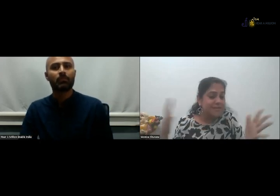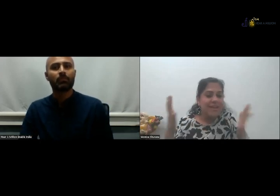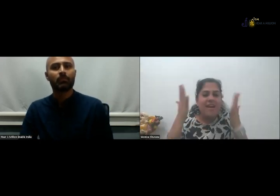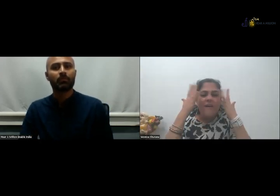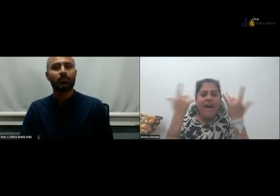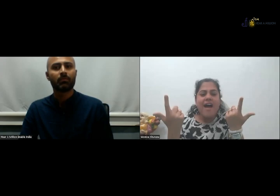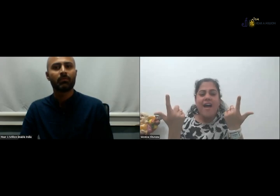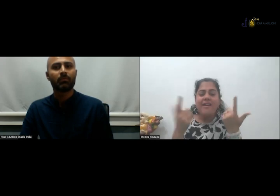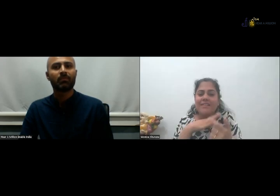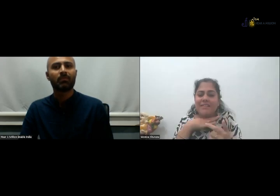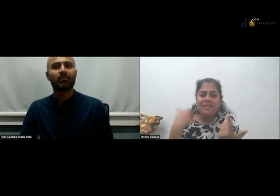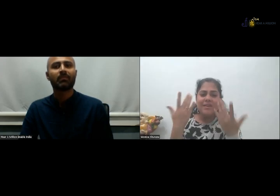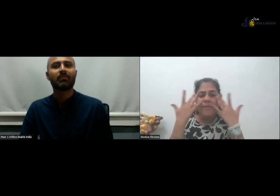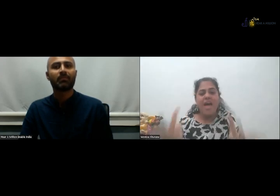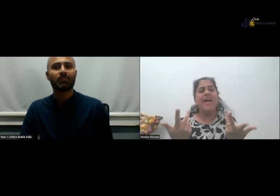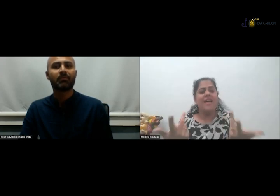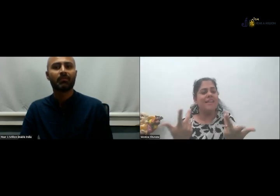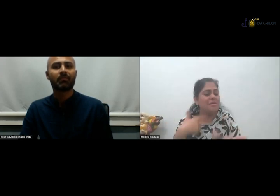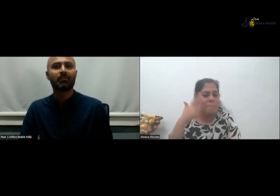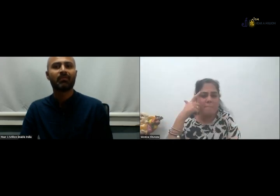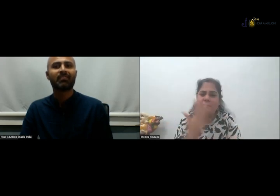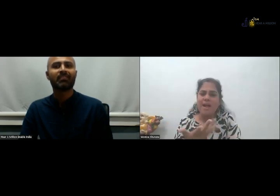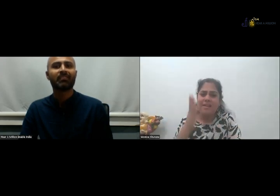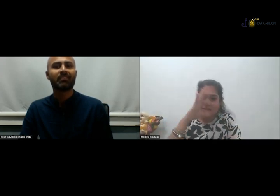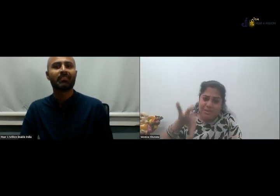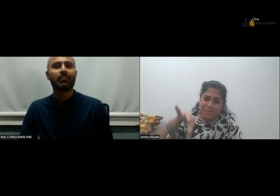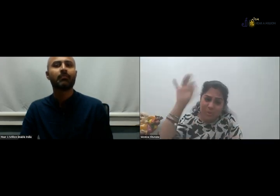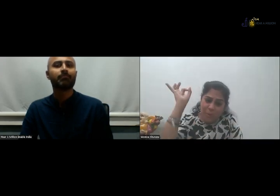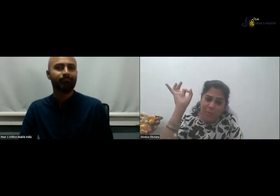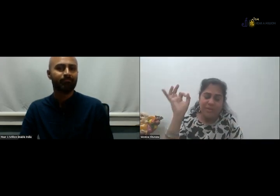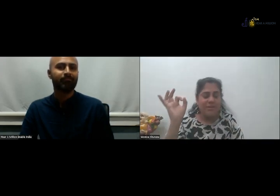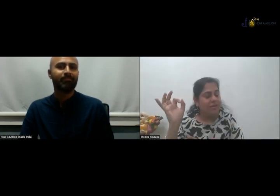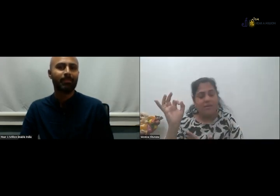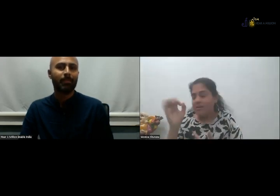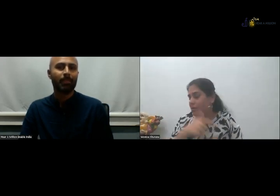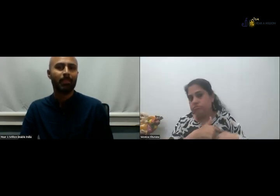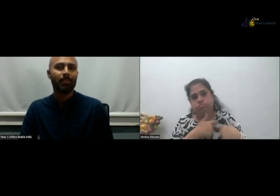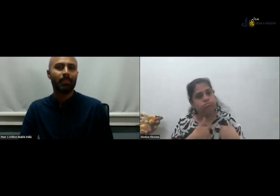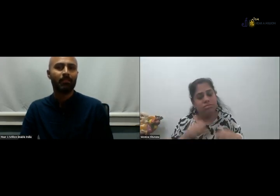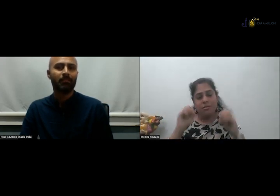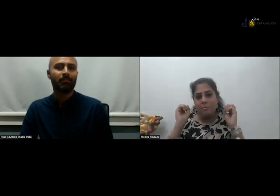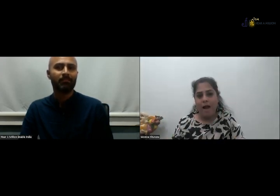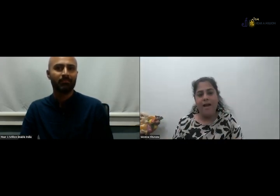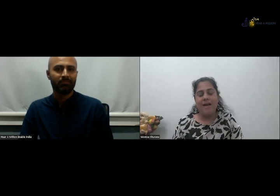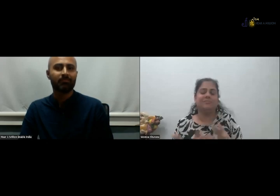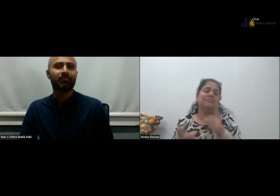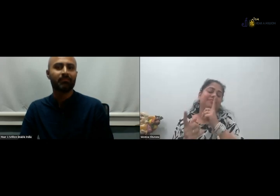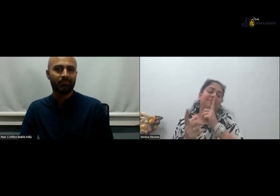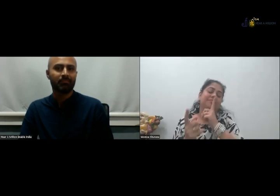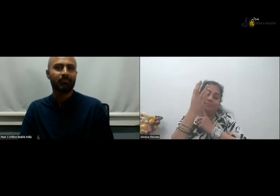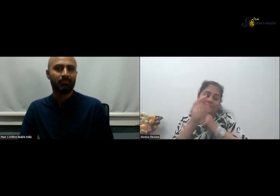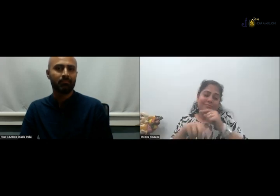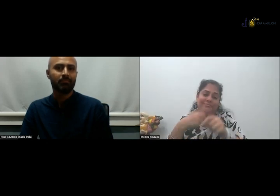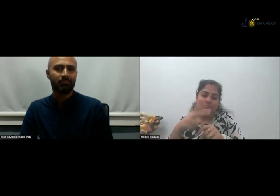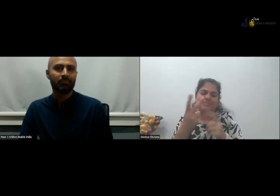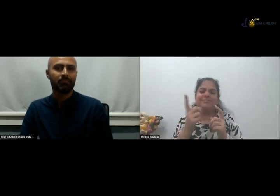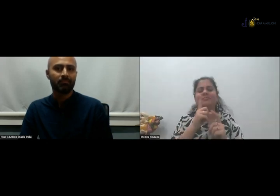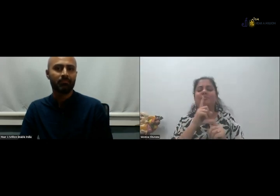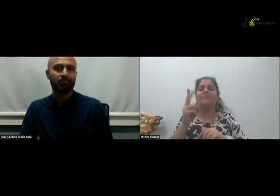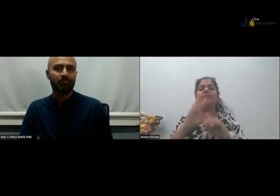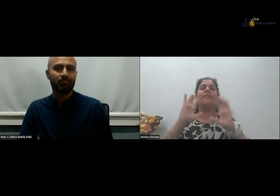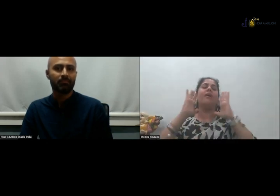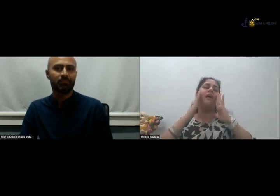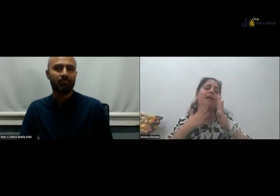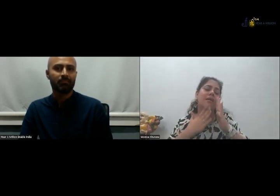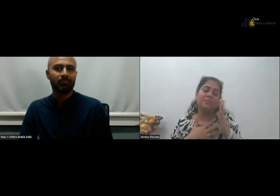I was be there alone, and I was crying and crying. I was like asking God, why did you do